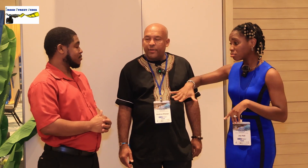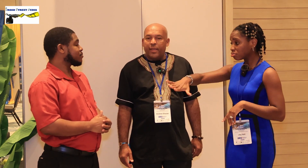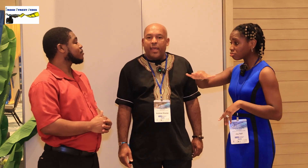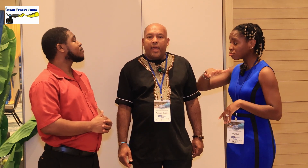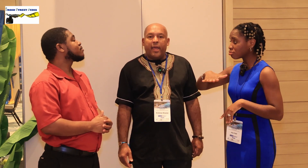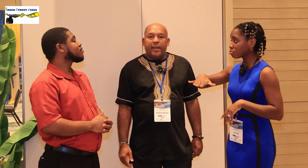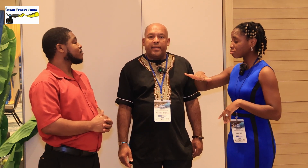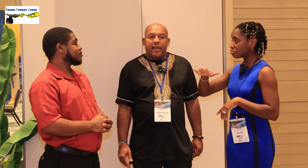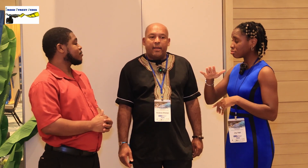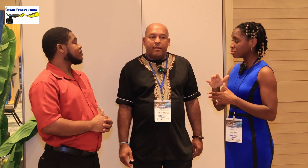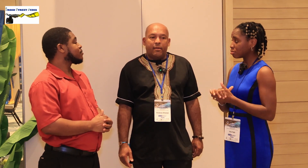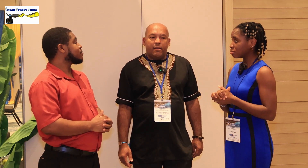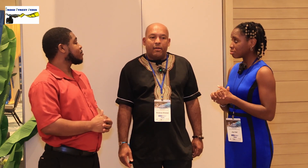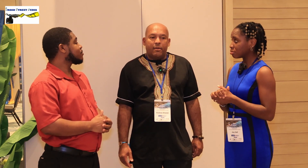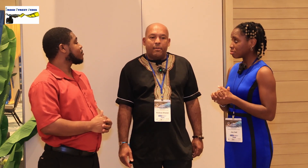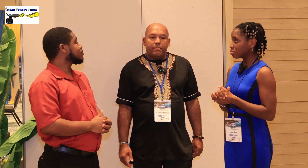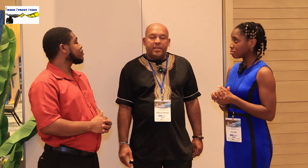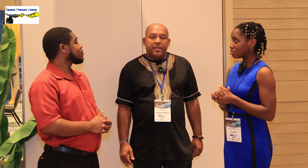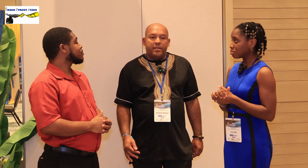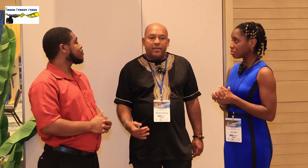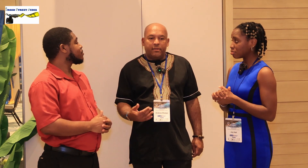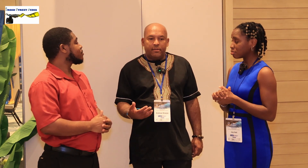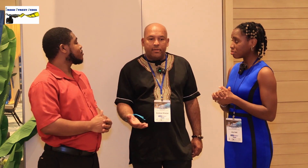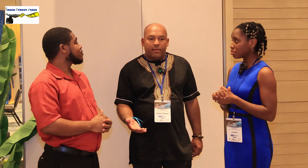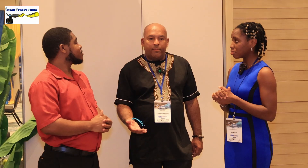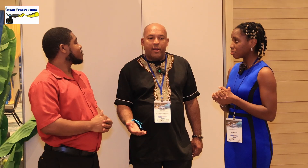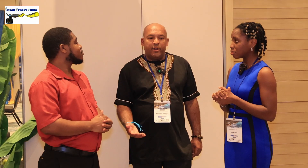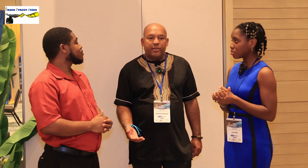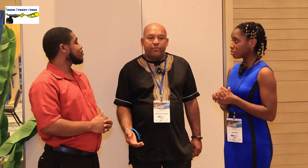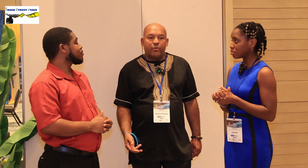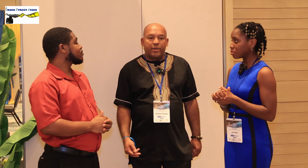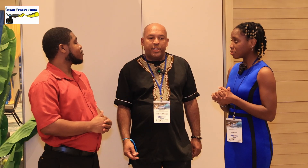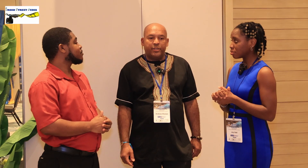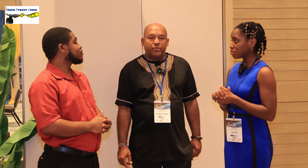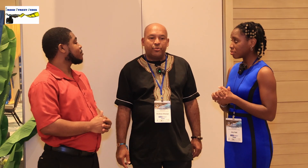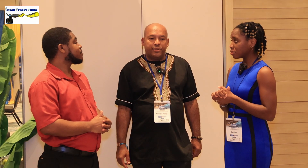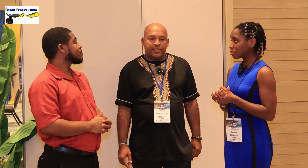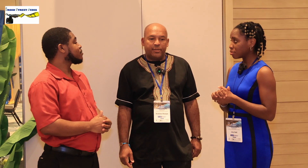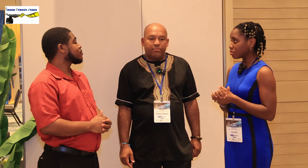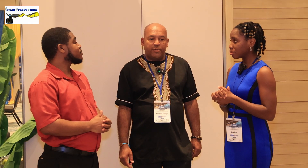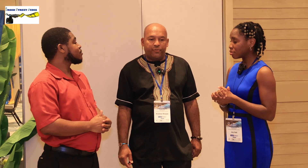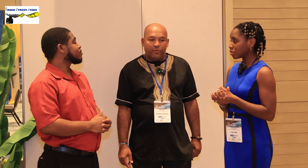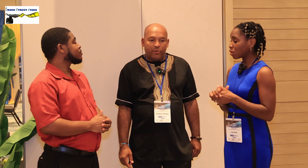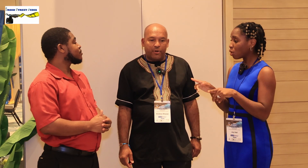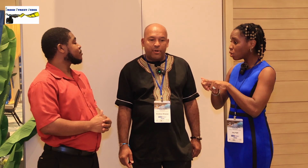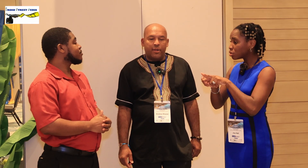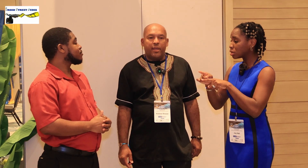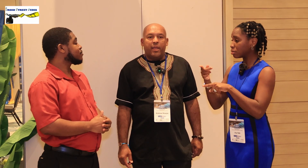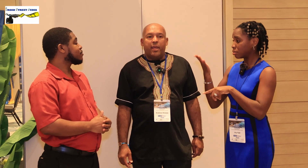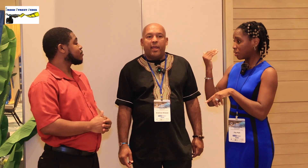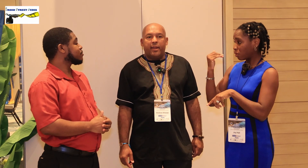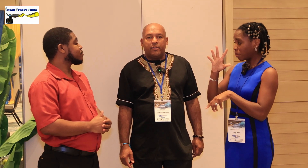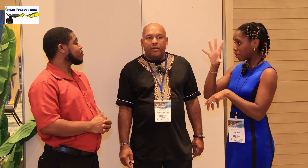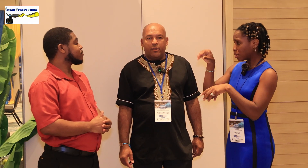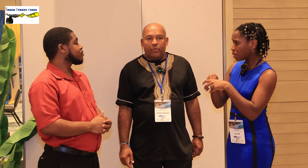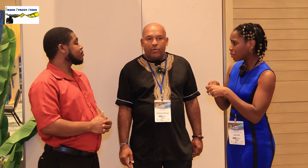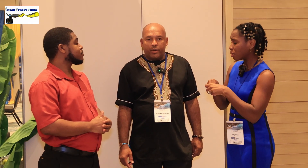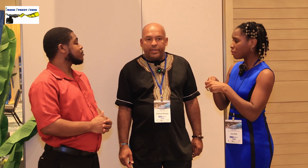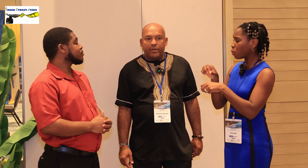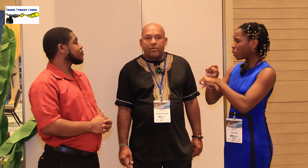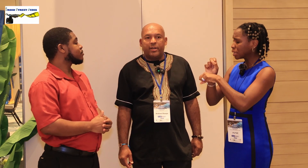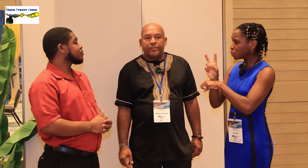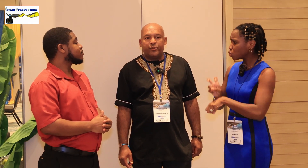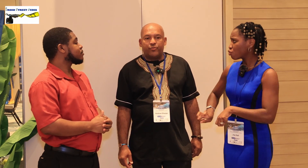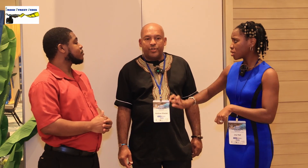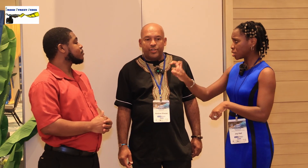territory. And being part of working in tourism before and